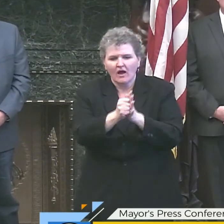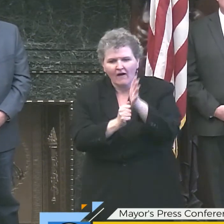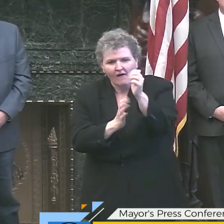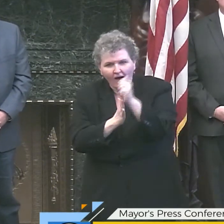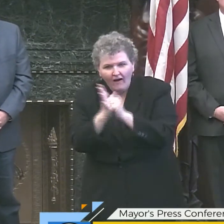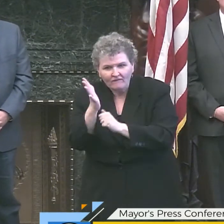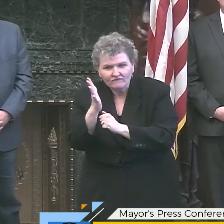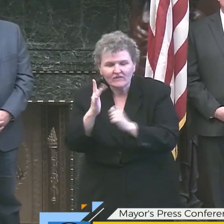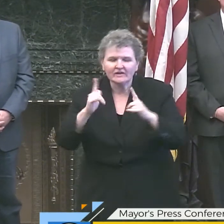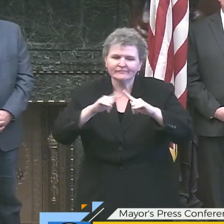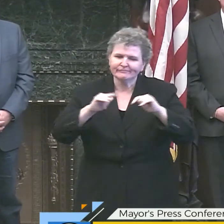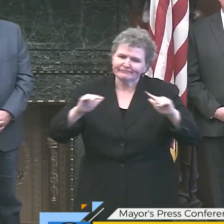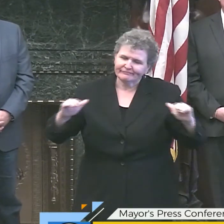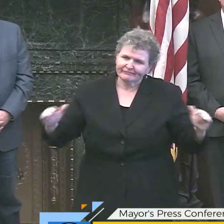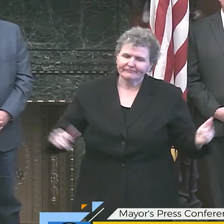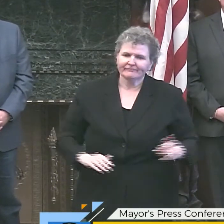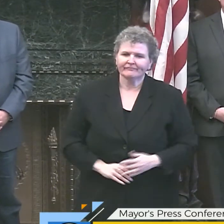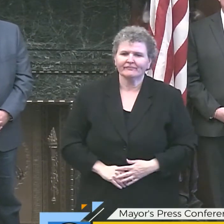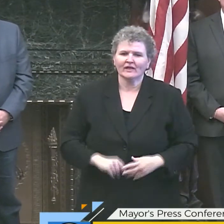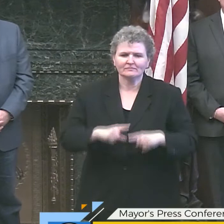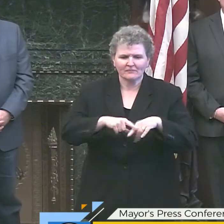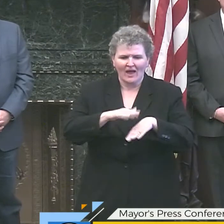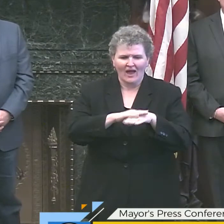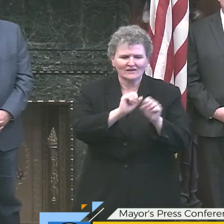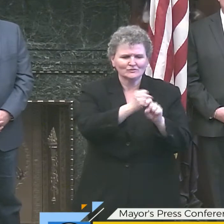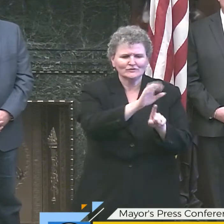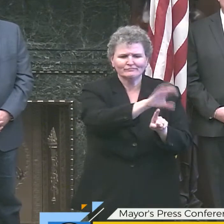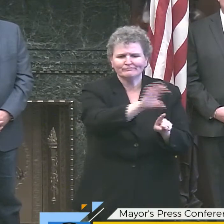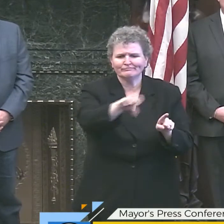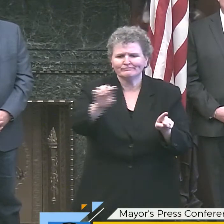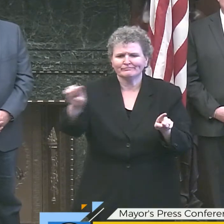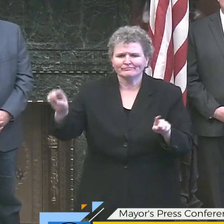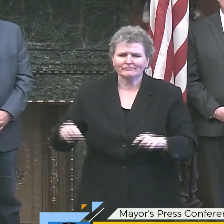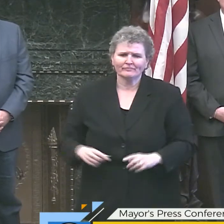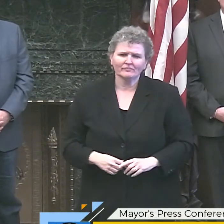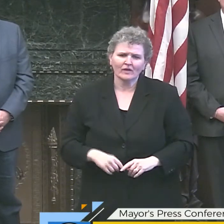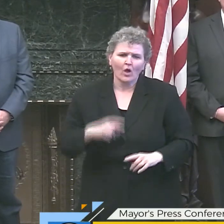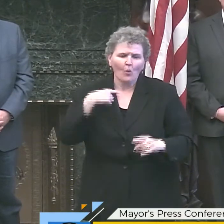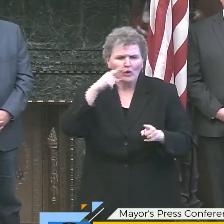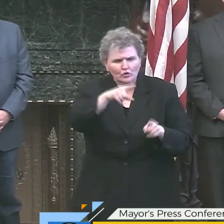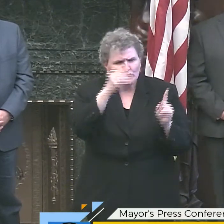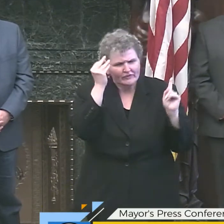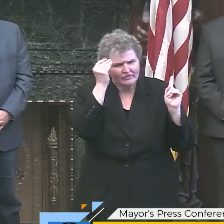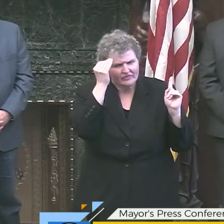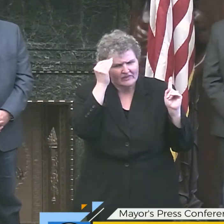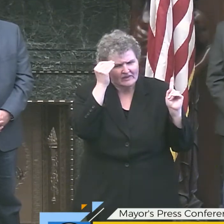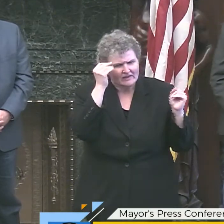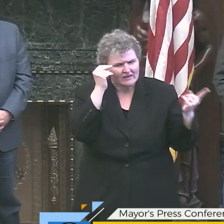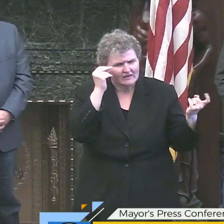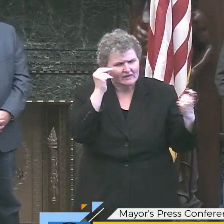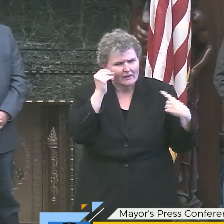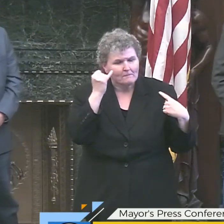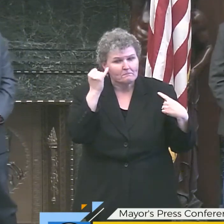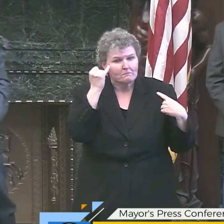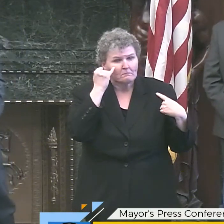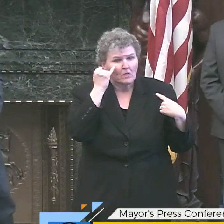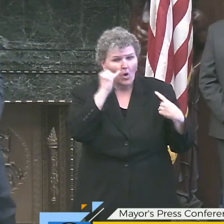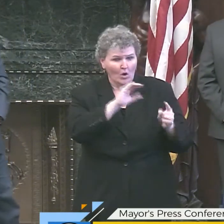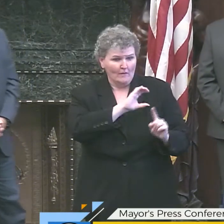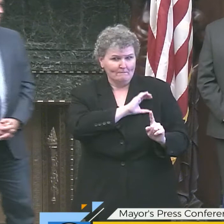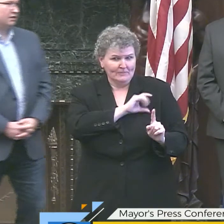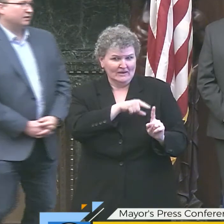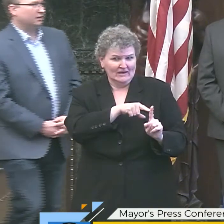time. Okay, and lastly, will the city consider it a line of duty death if a first responder dies from